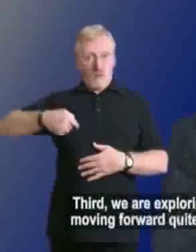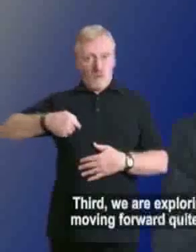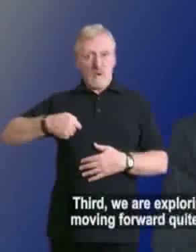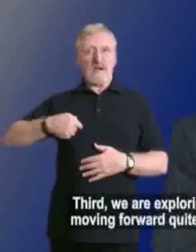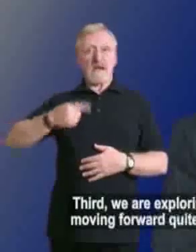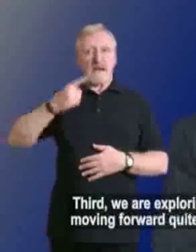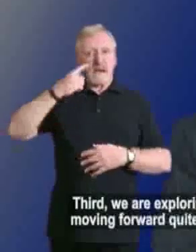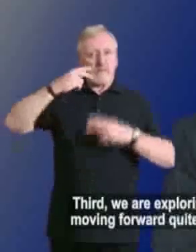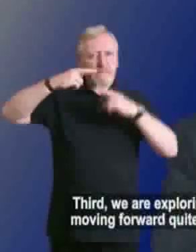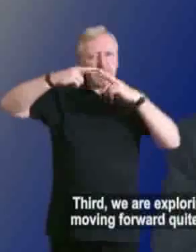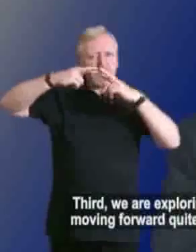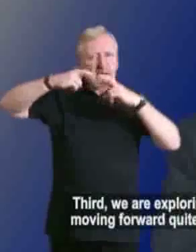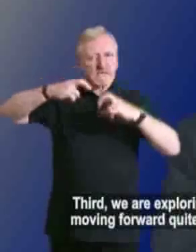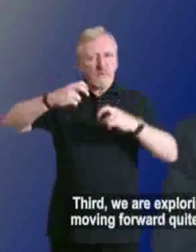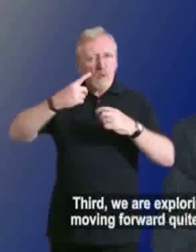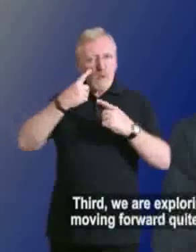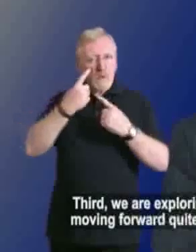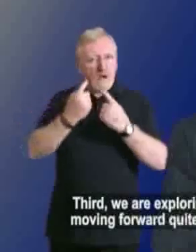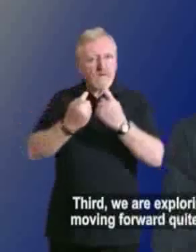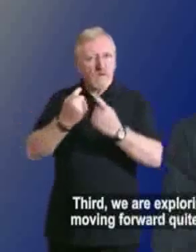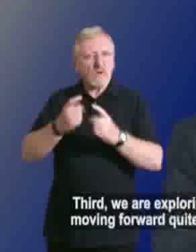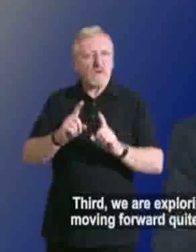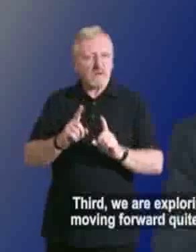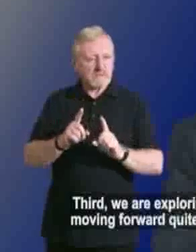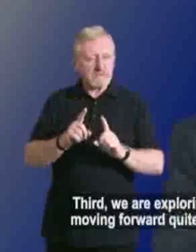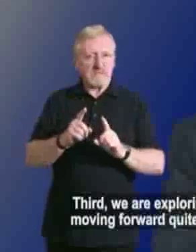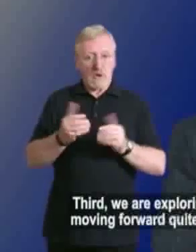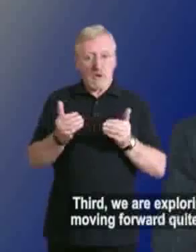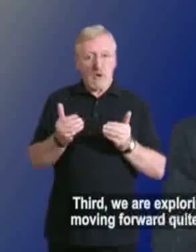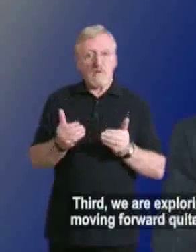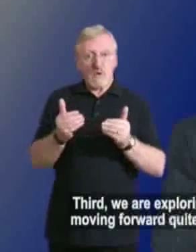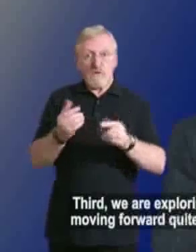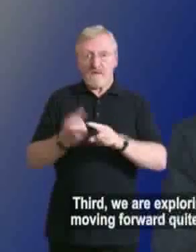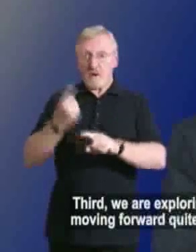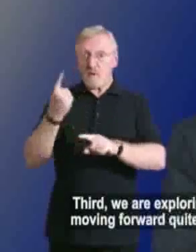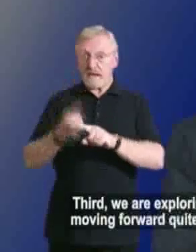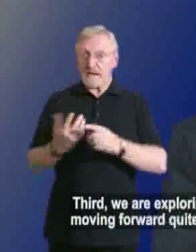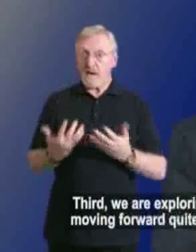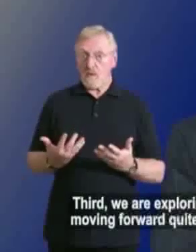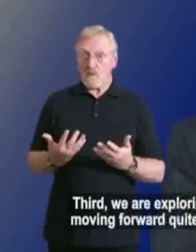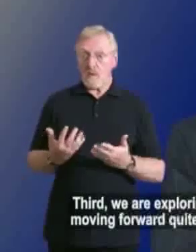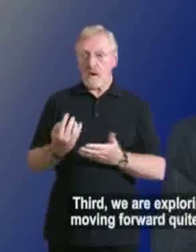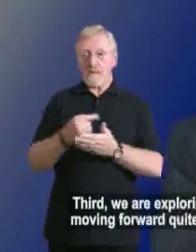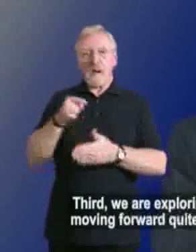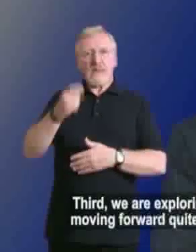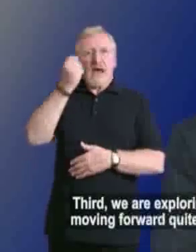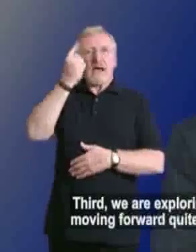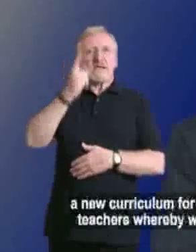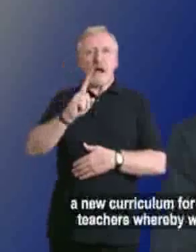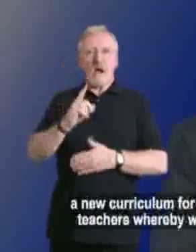we are exploring at the moment and are moving forward quite rapidly